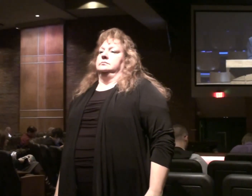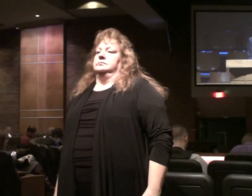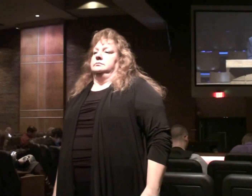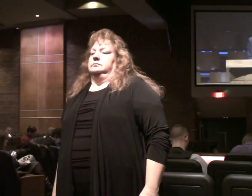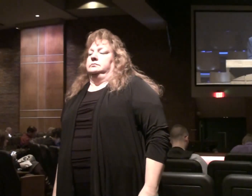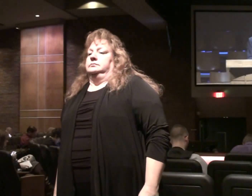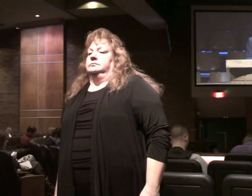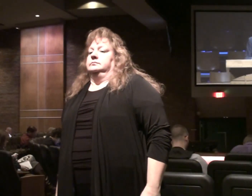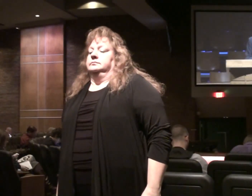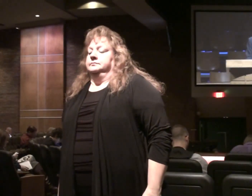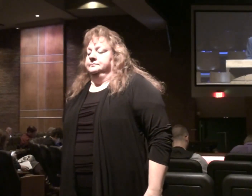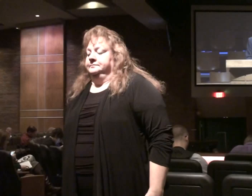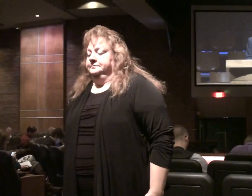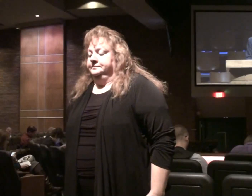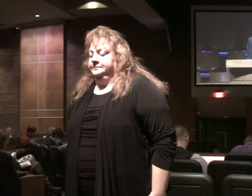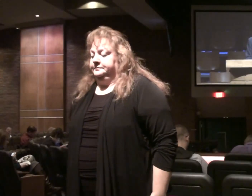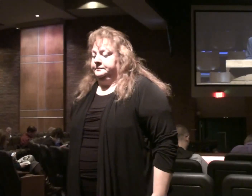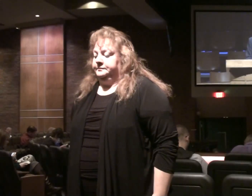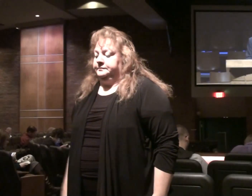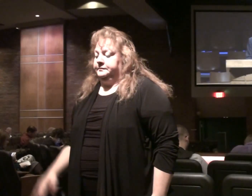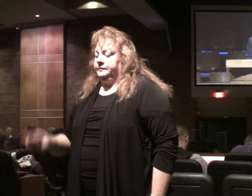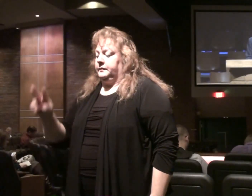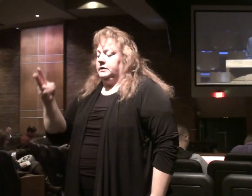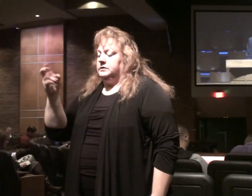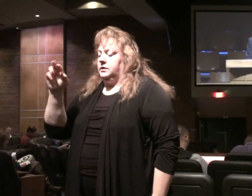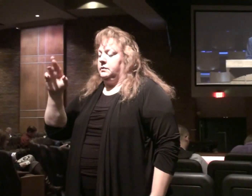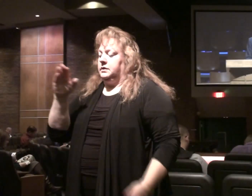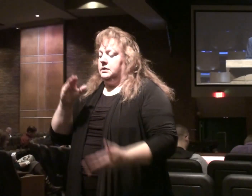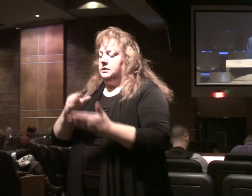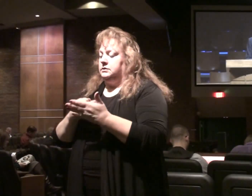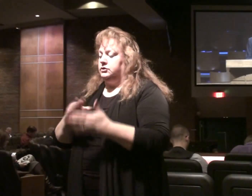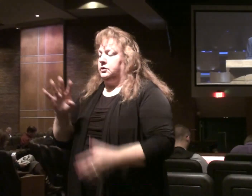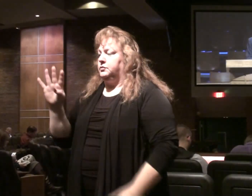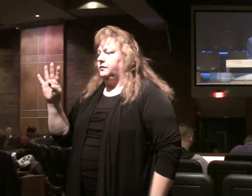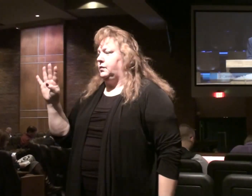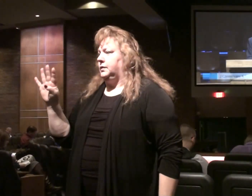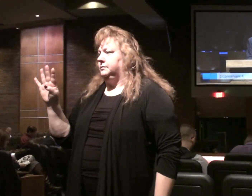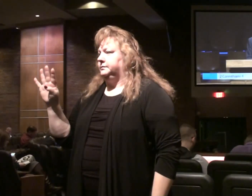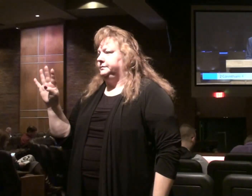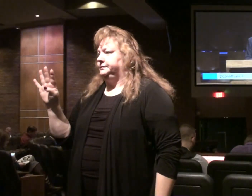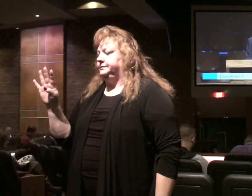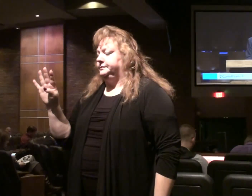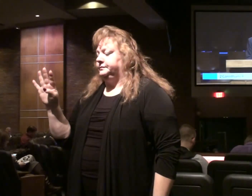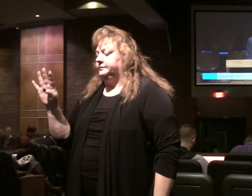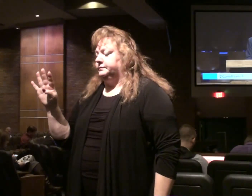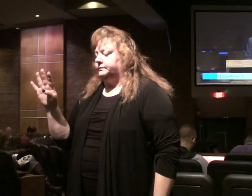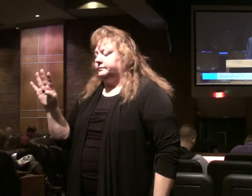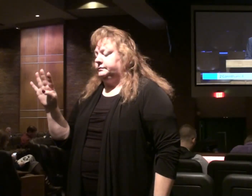same point. In 2 Corinthians chapter 4.